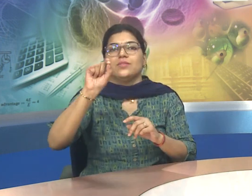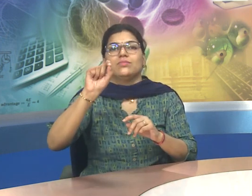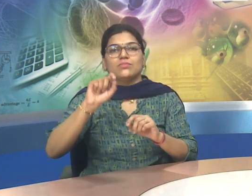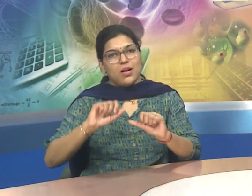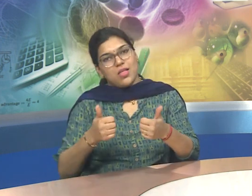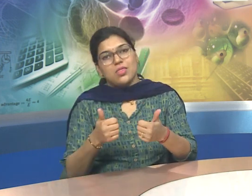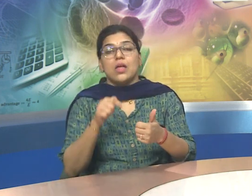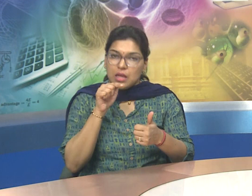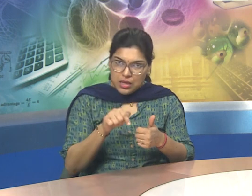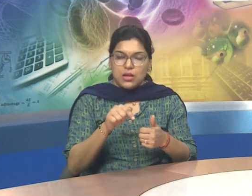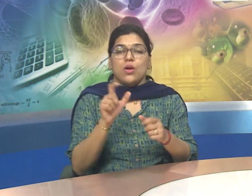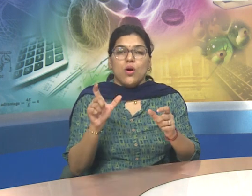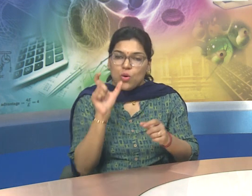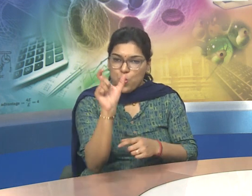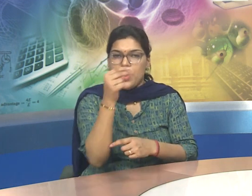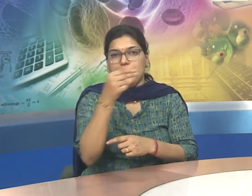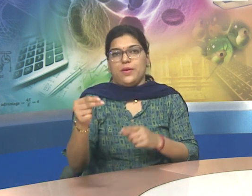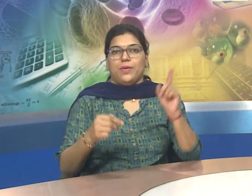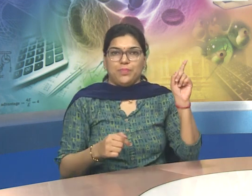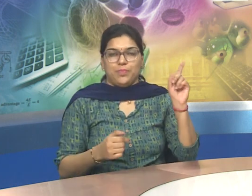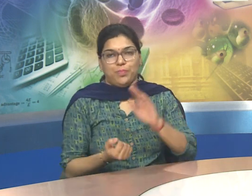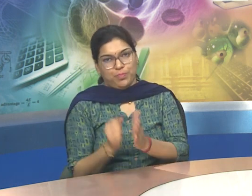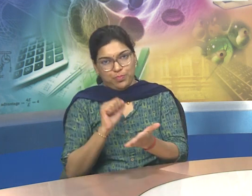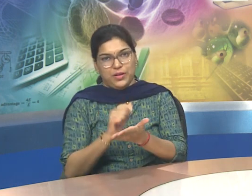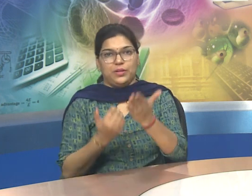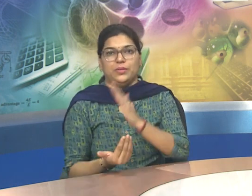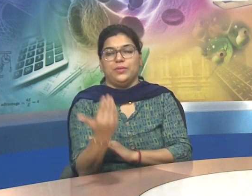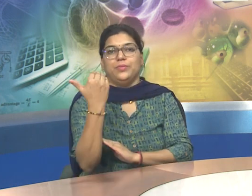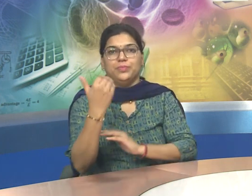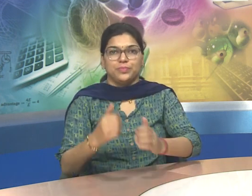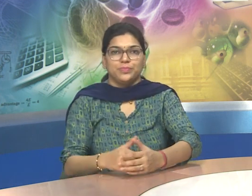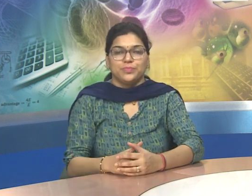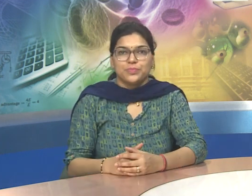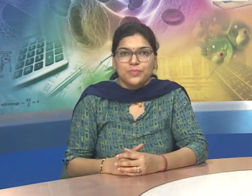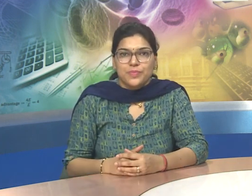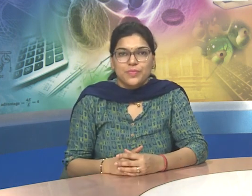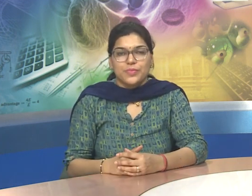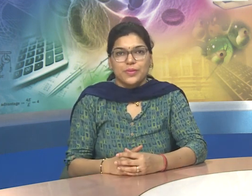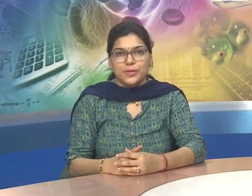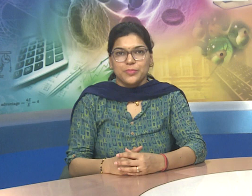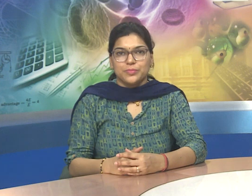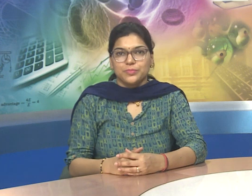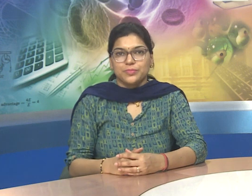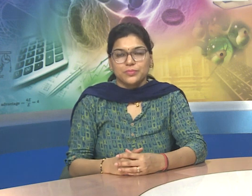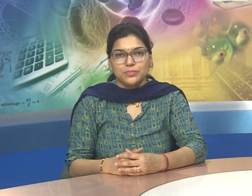we need. At one time, we can take 10 copies or more as per our requirement.